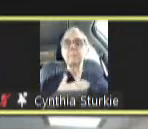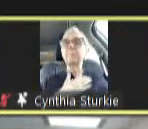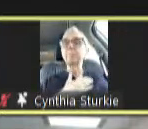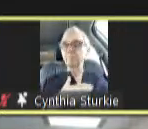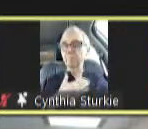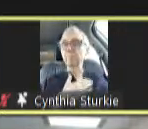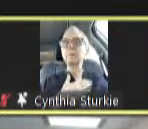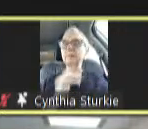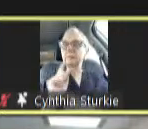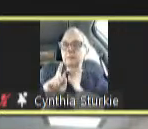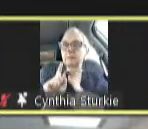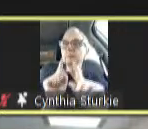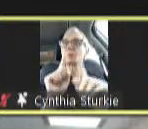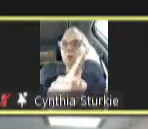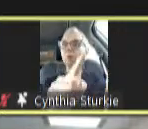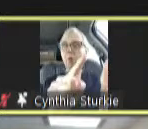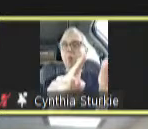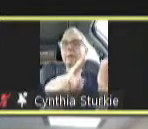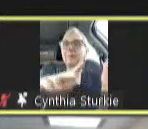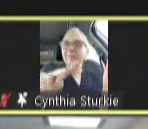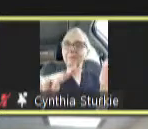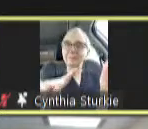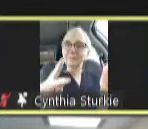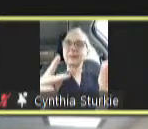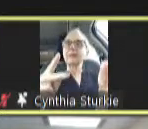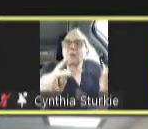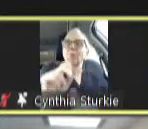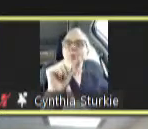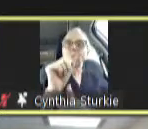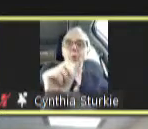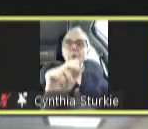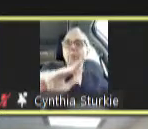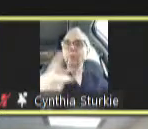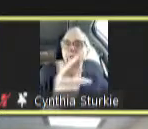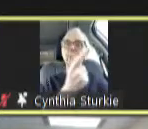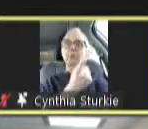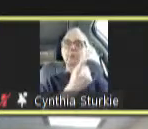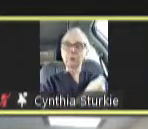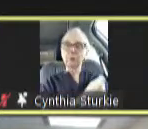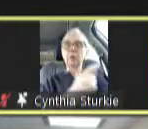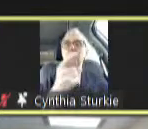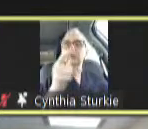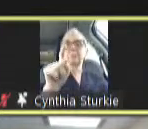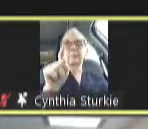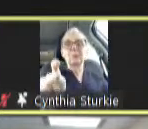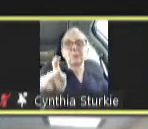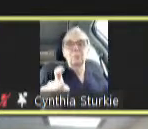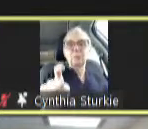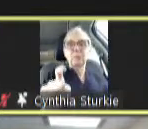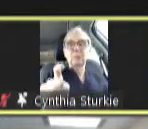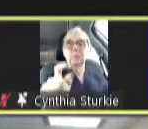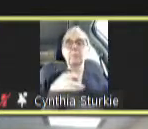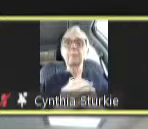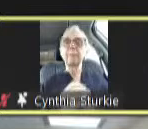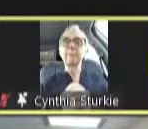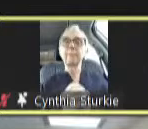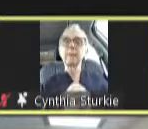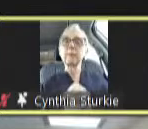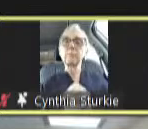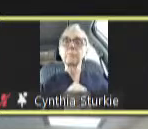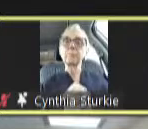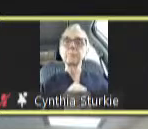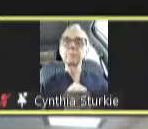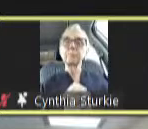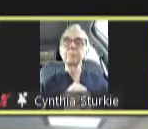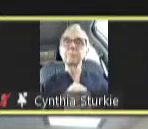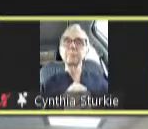Moderna shot, or your J&J, we really want to encourage people, very significant increase in antibodies that occurs after getting that